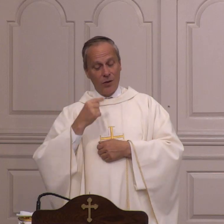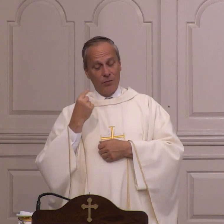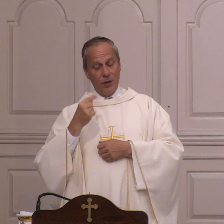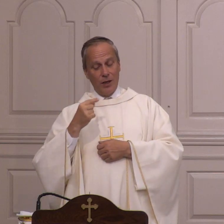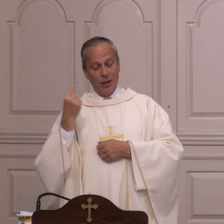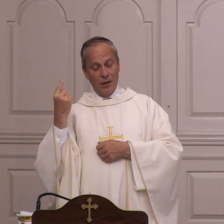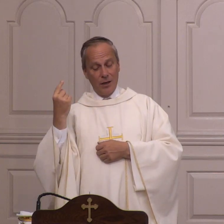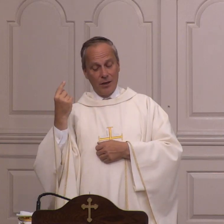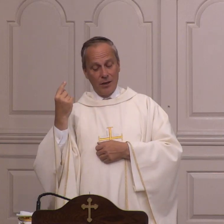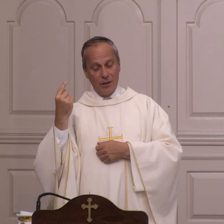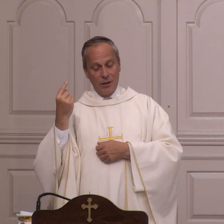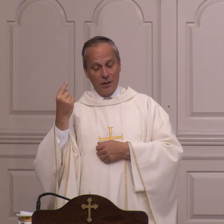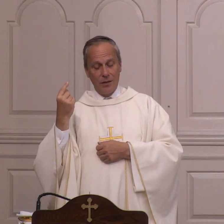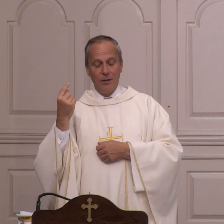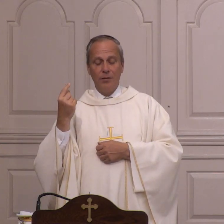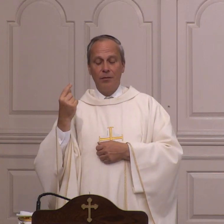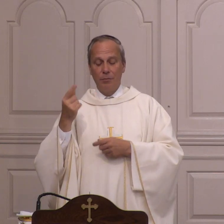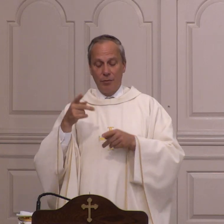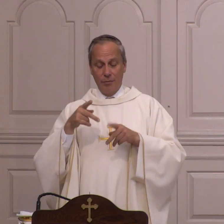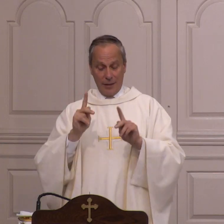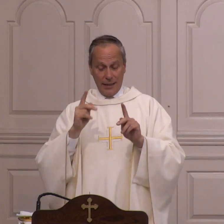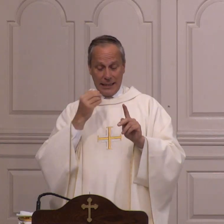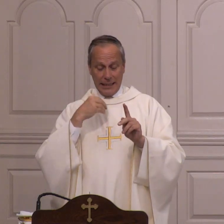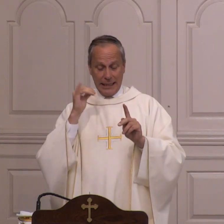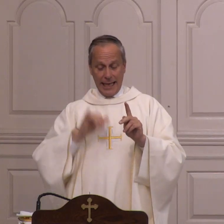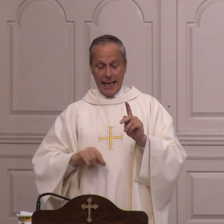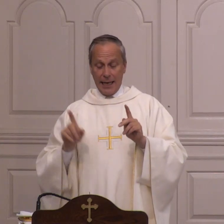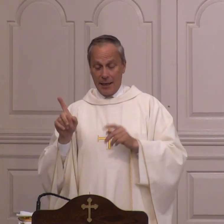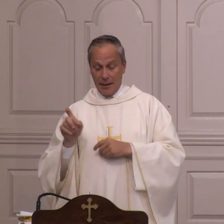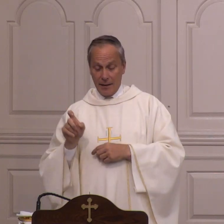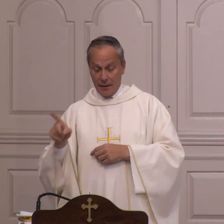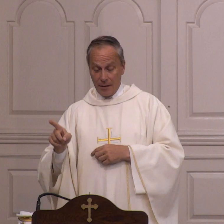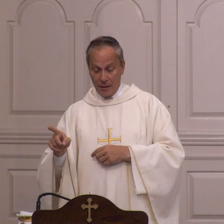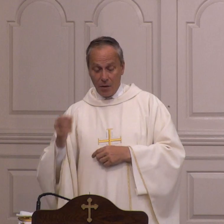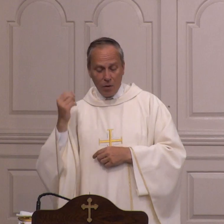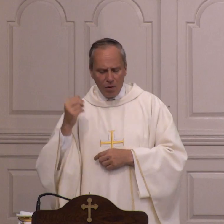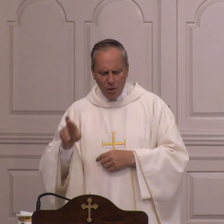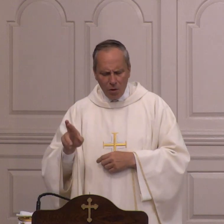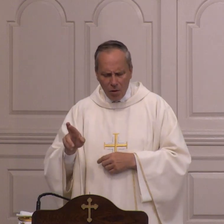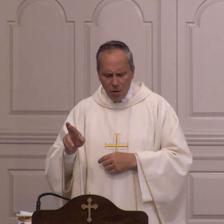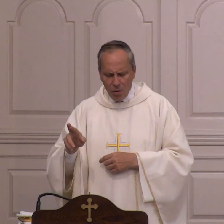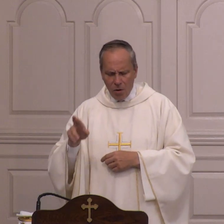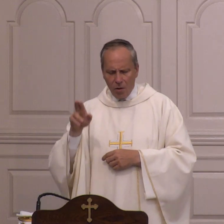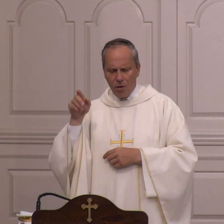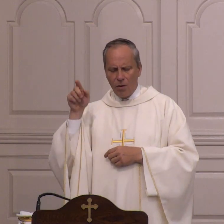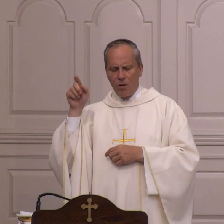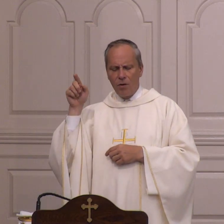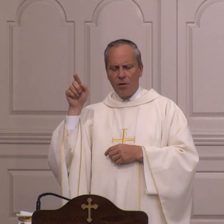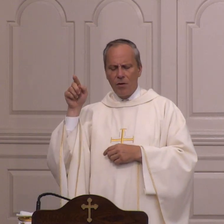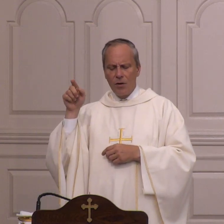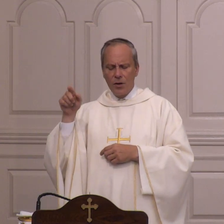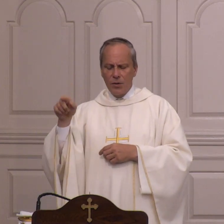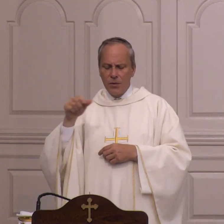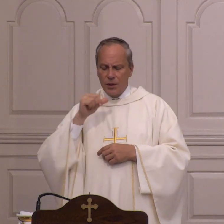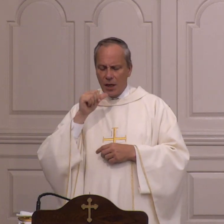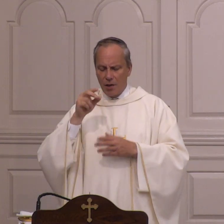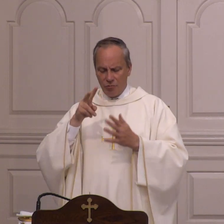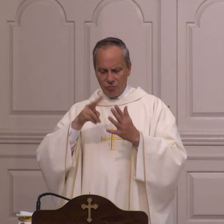which neither he nor his companions, but only the priests could lawfully eat?